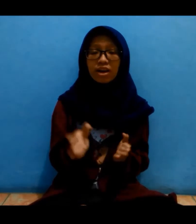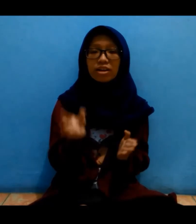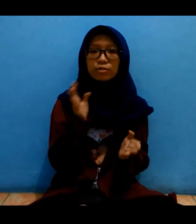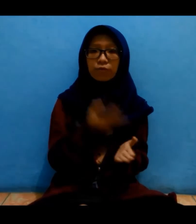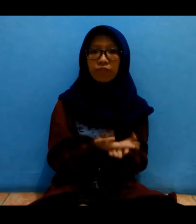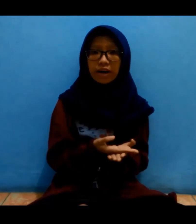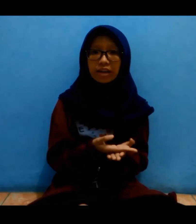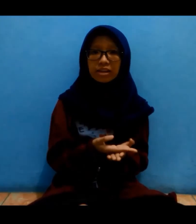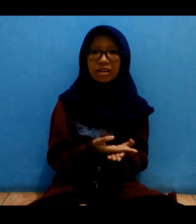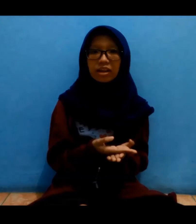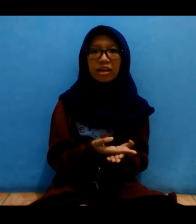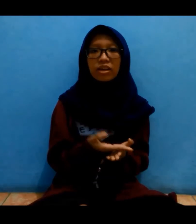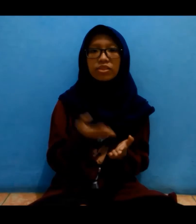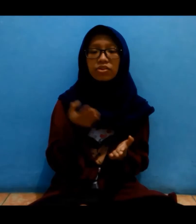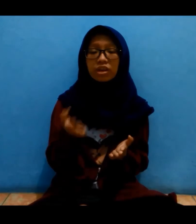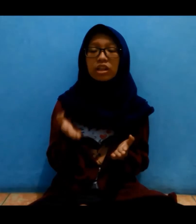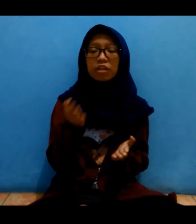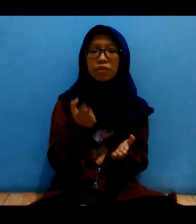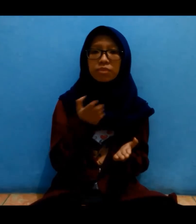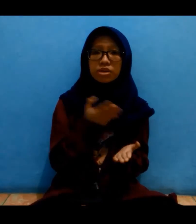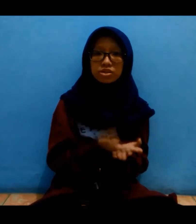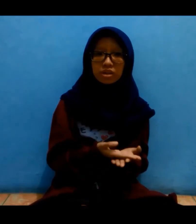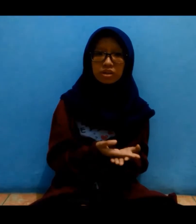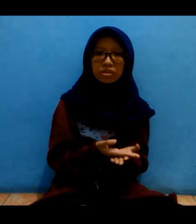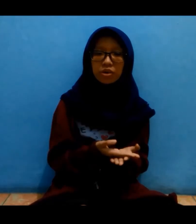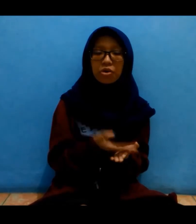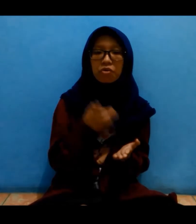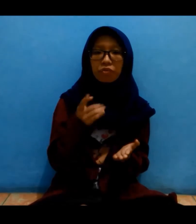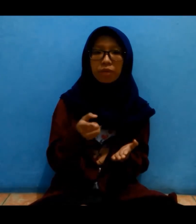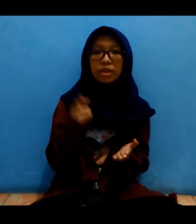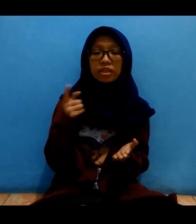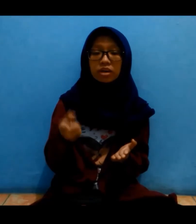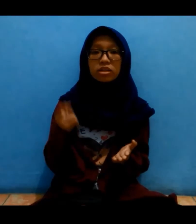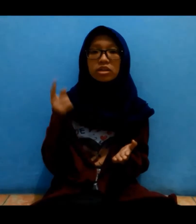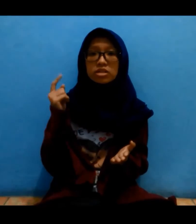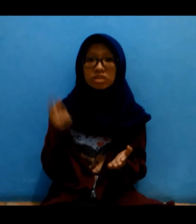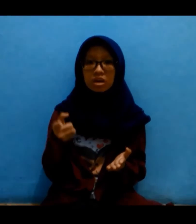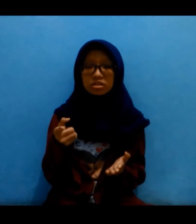try to find the real information from another source